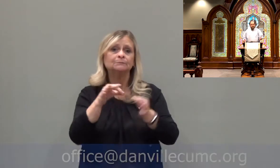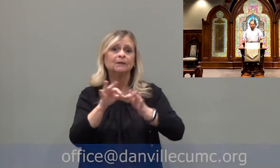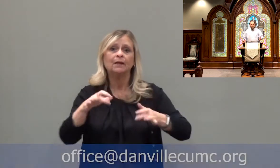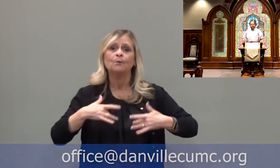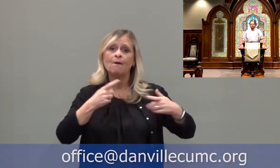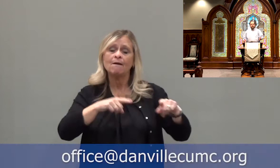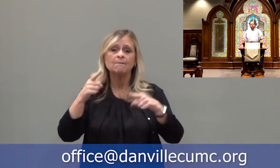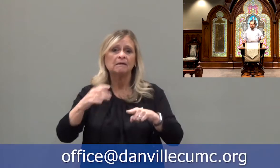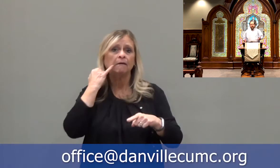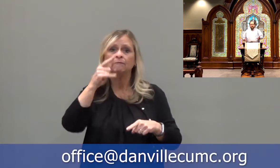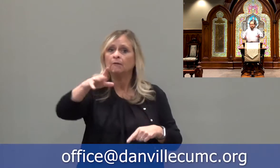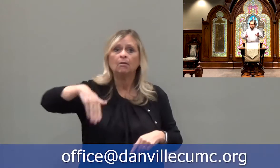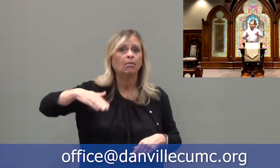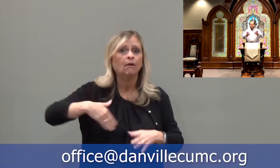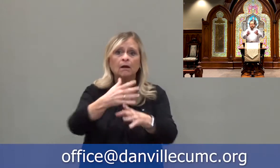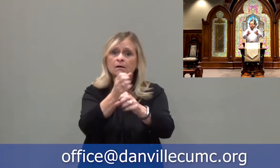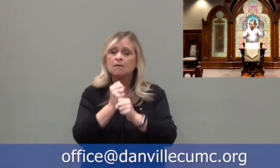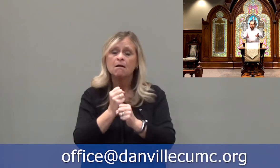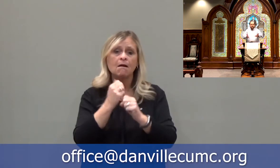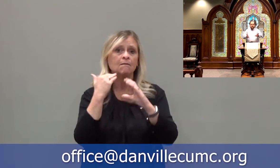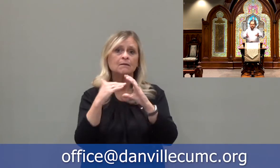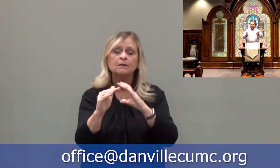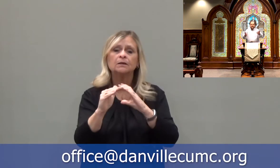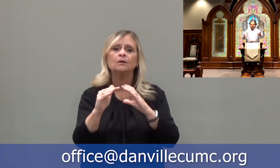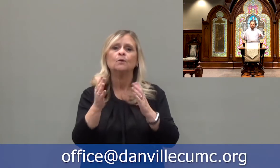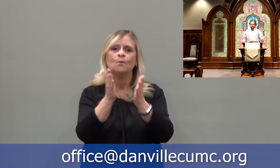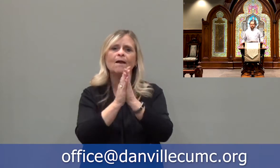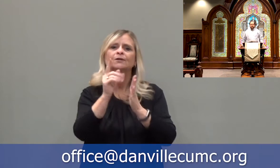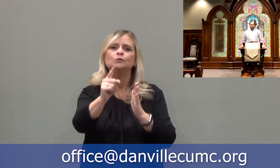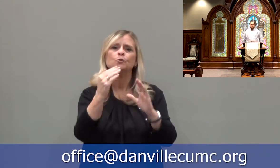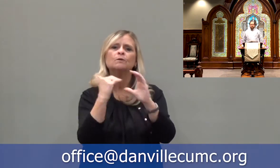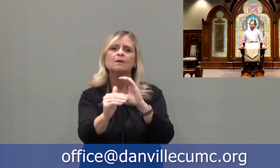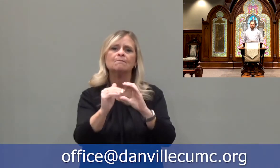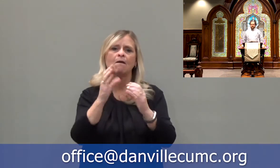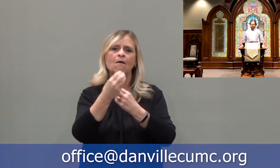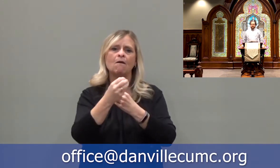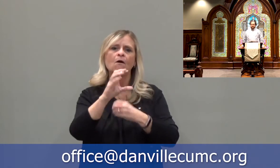didn't receive that, we'd ask you to email